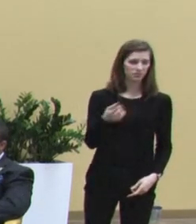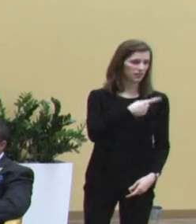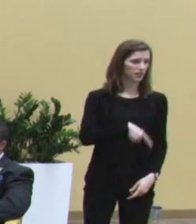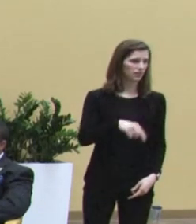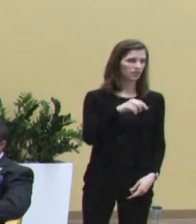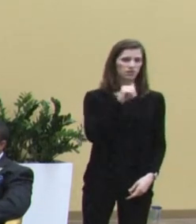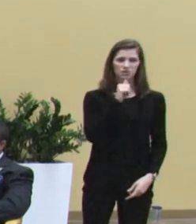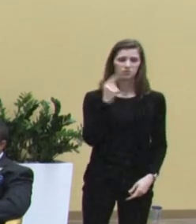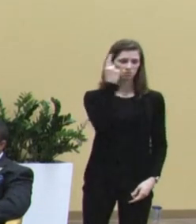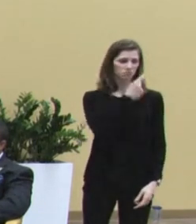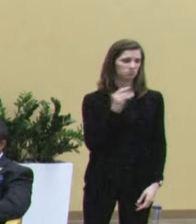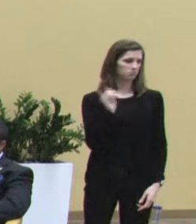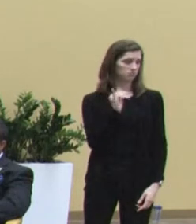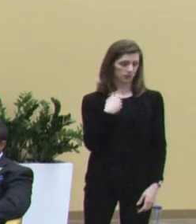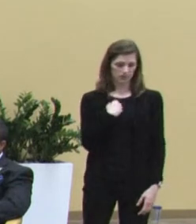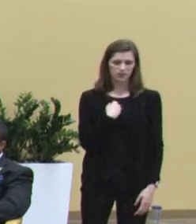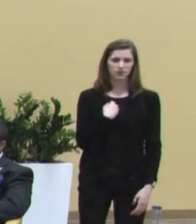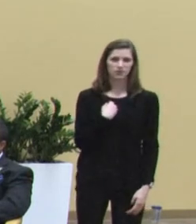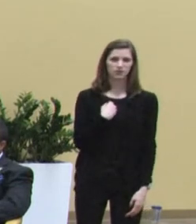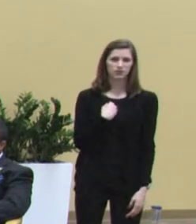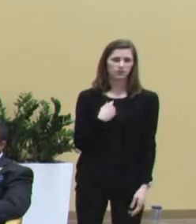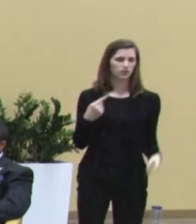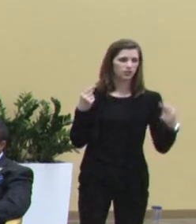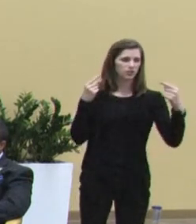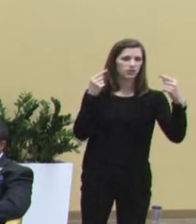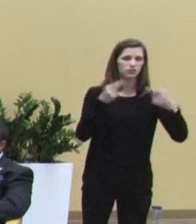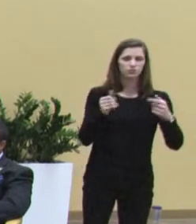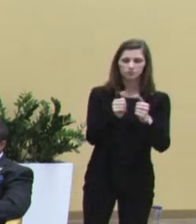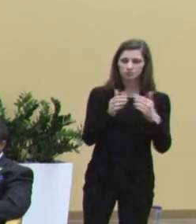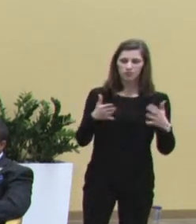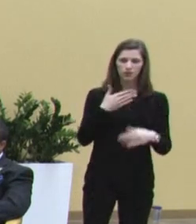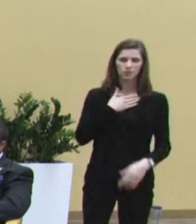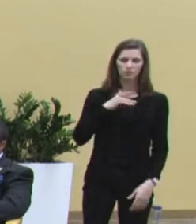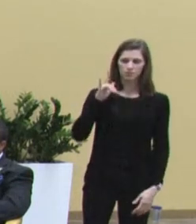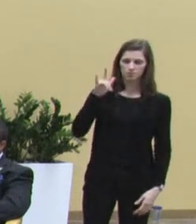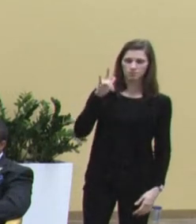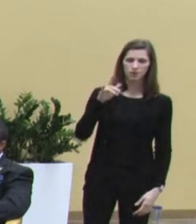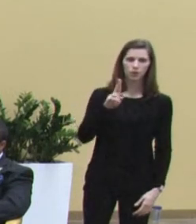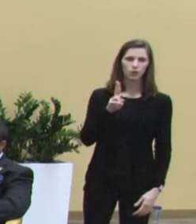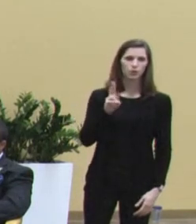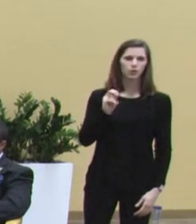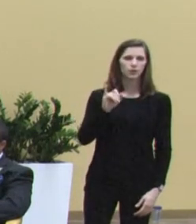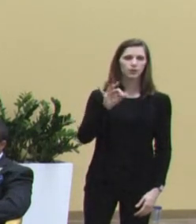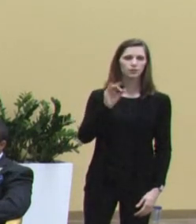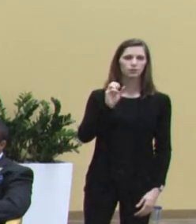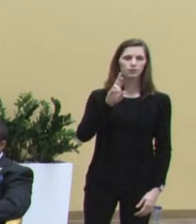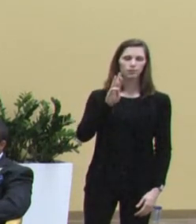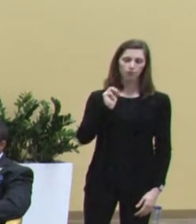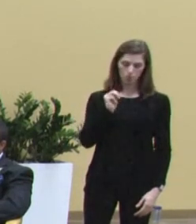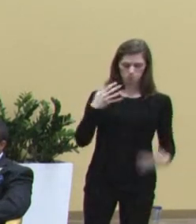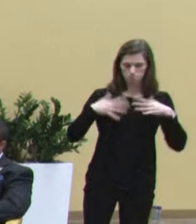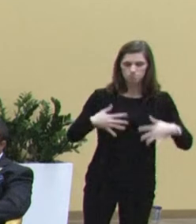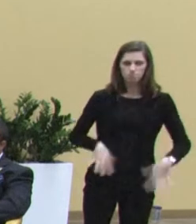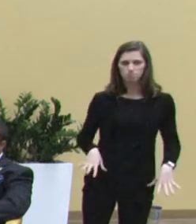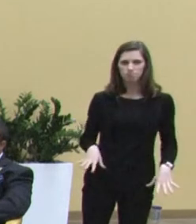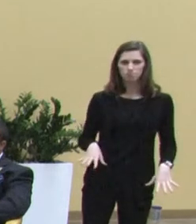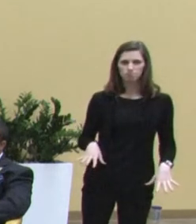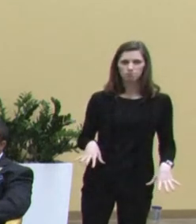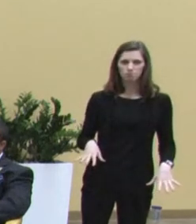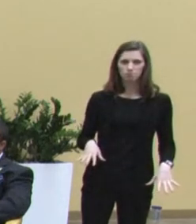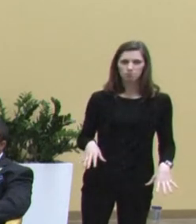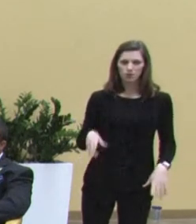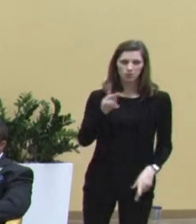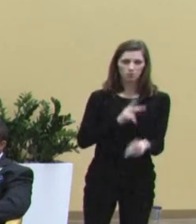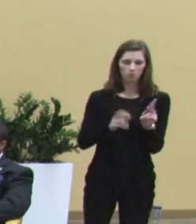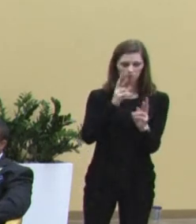they don't have the same challenges that I have. When I took off my uniform, I had, you know, different challenges. When I had my uniform on, maybe for the most part, people